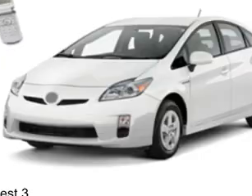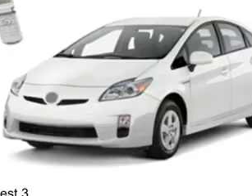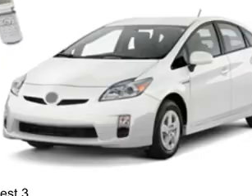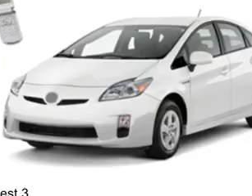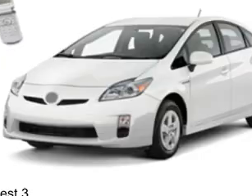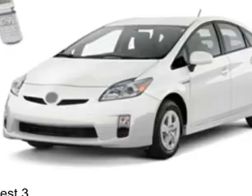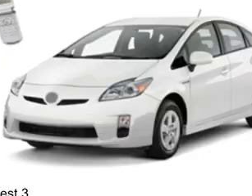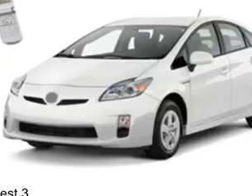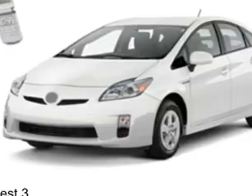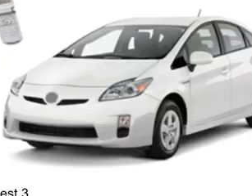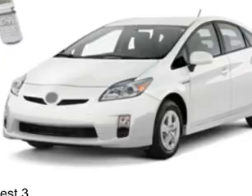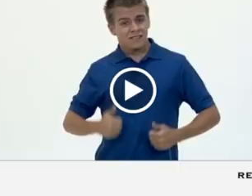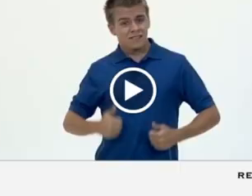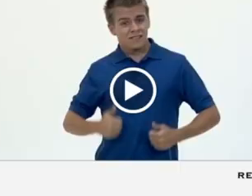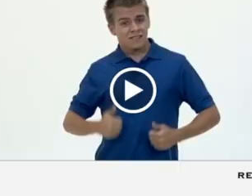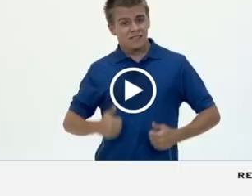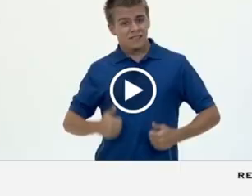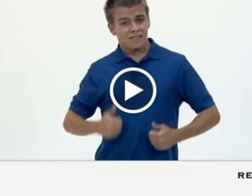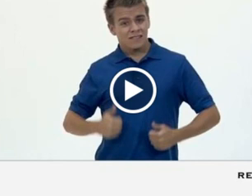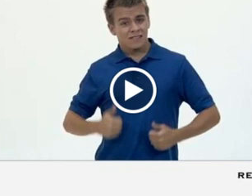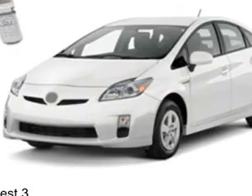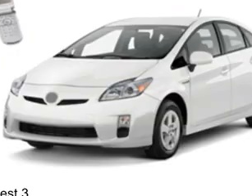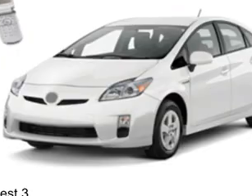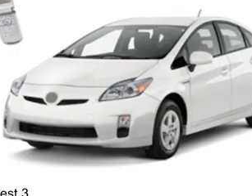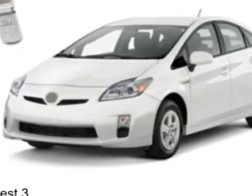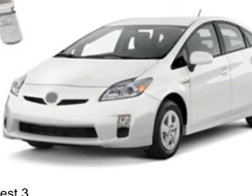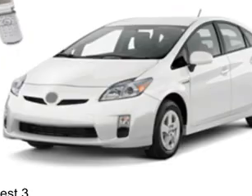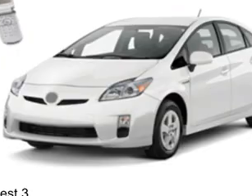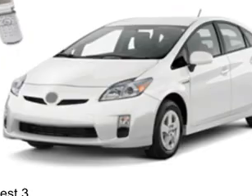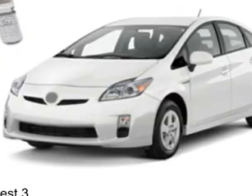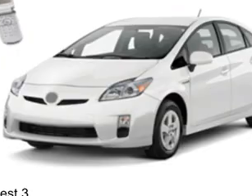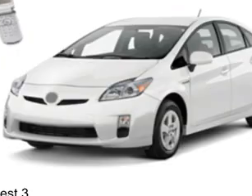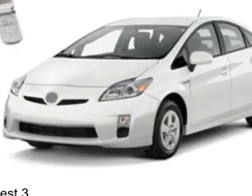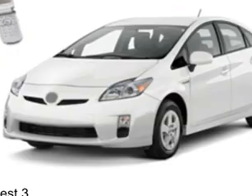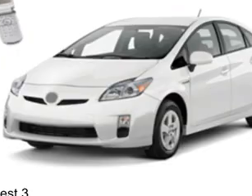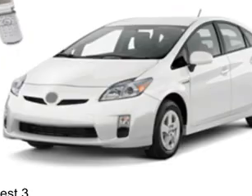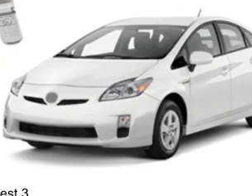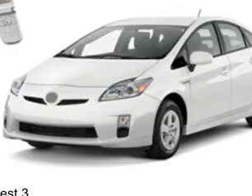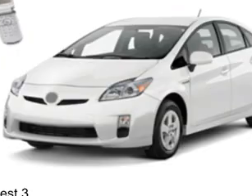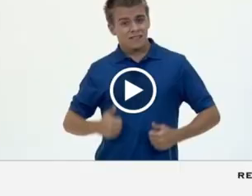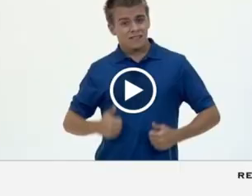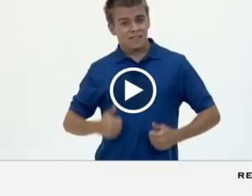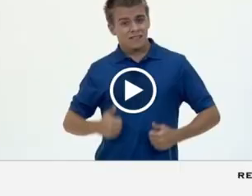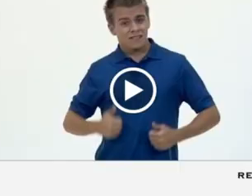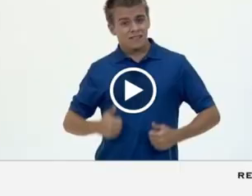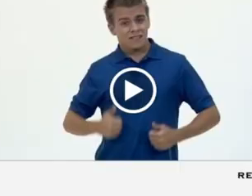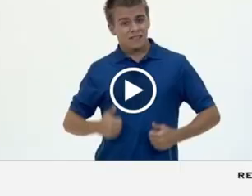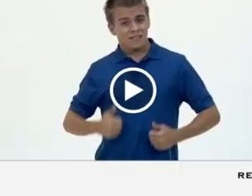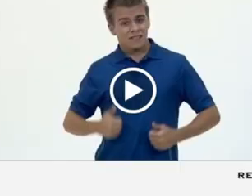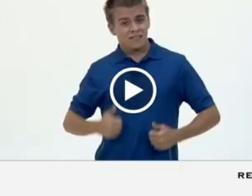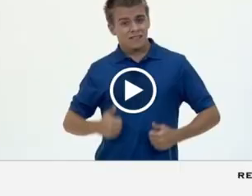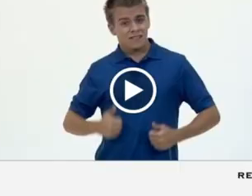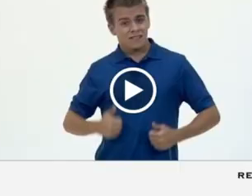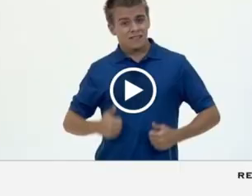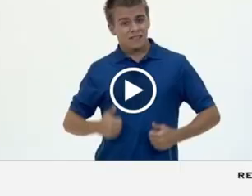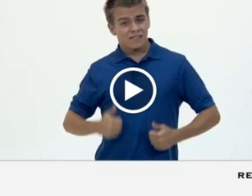Now, there's one sign, myself, and it can be signed one of two ways. It's either myself with the back of the